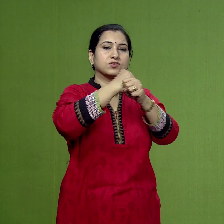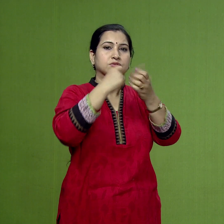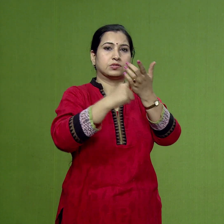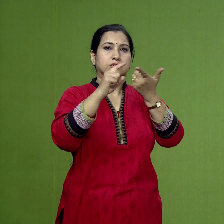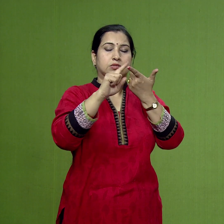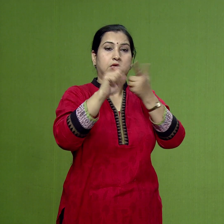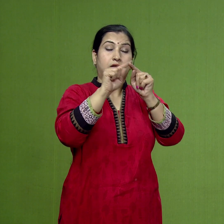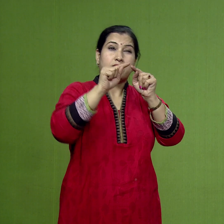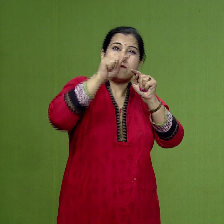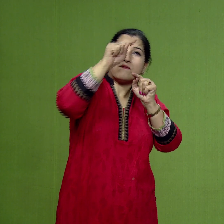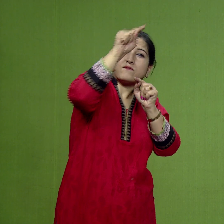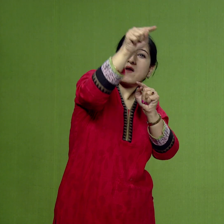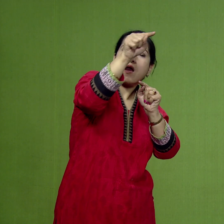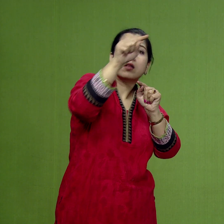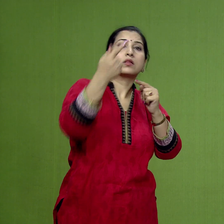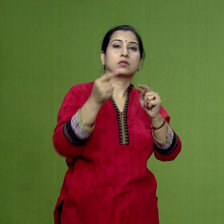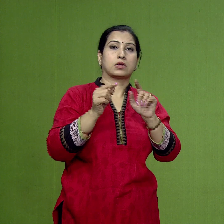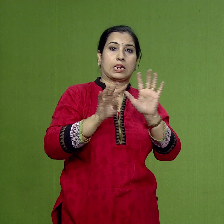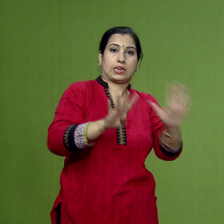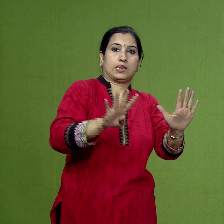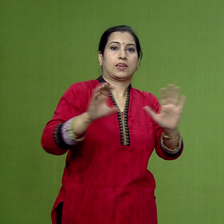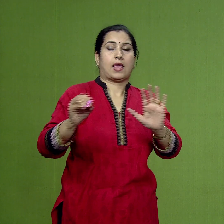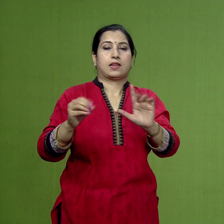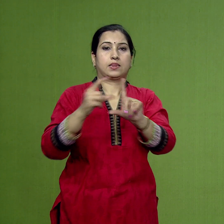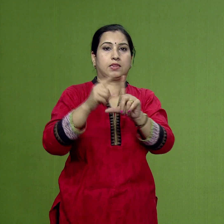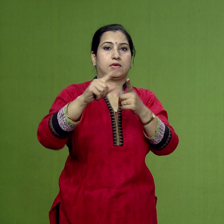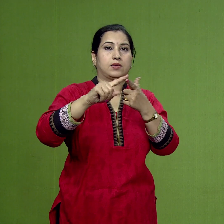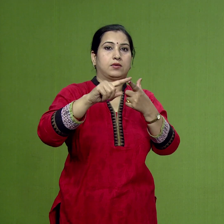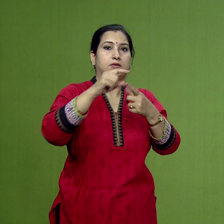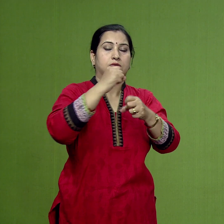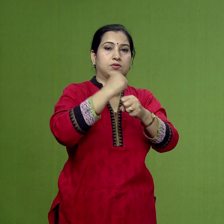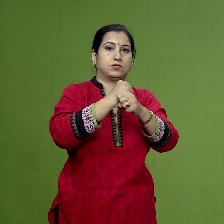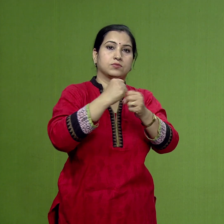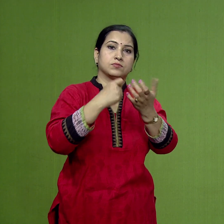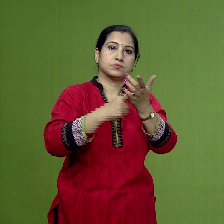be 90 degrees north latitude, or the north pole.